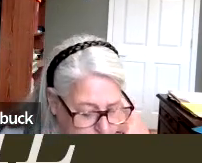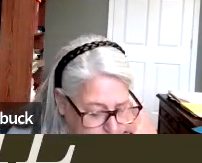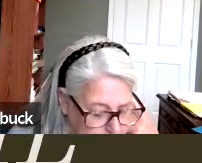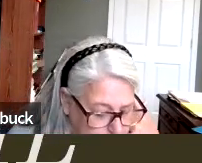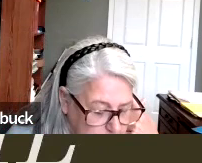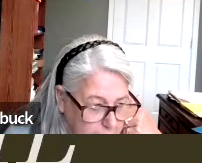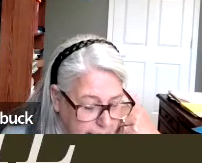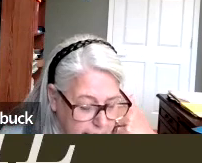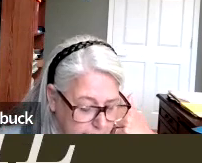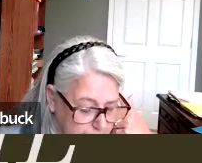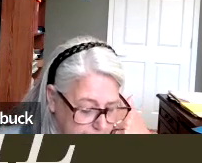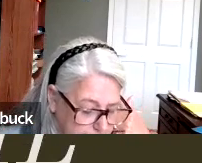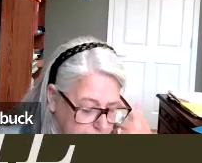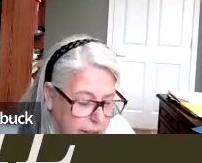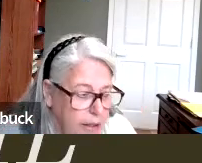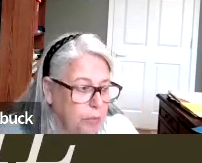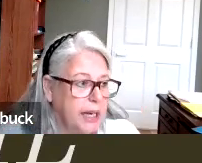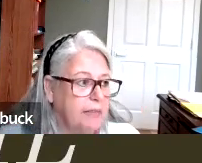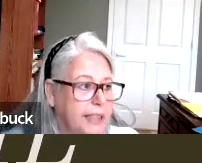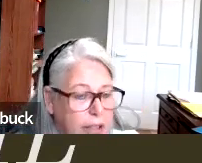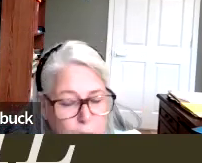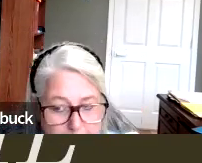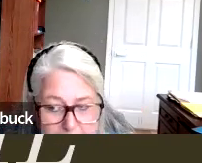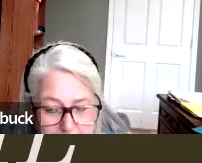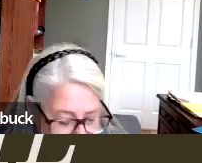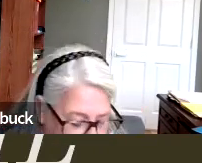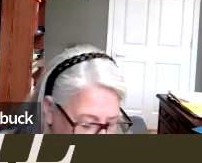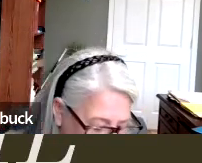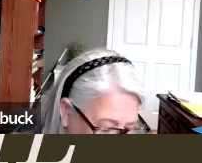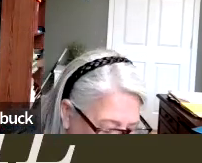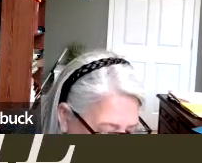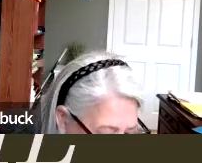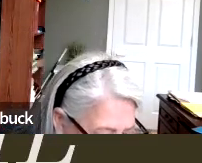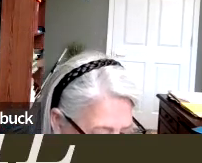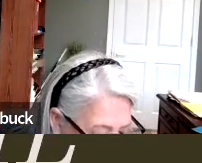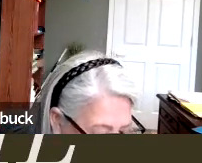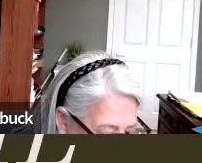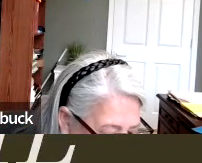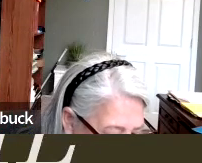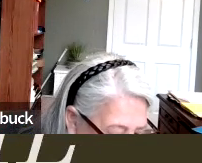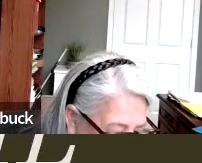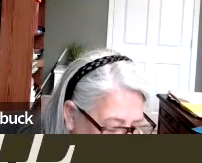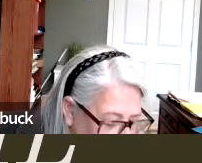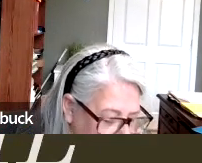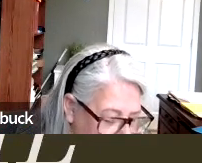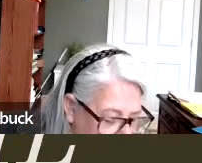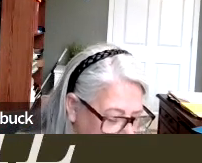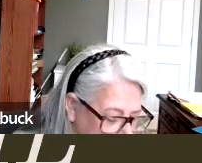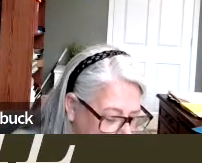staff members, and we have 10 women, 5 men. We